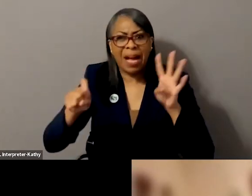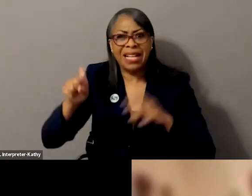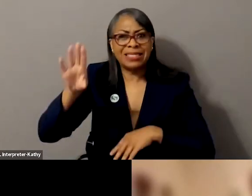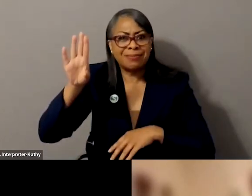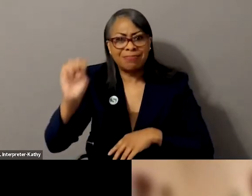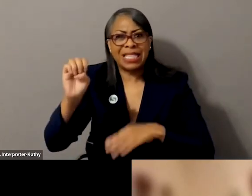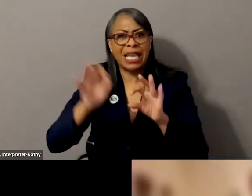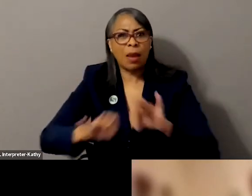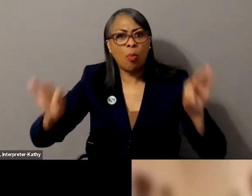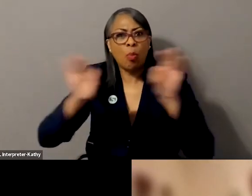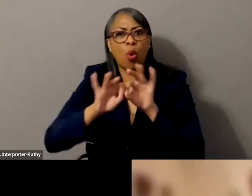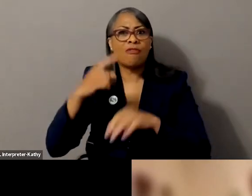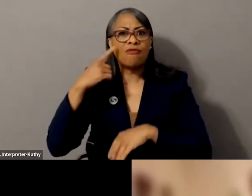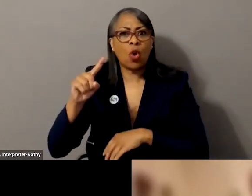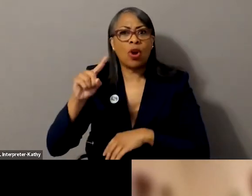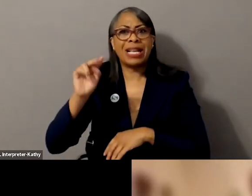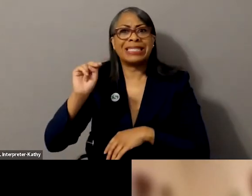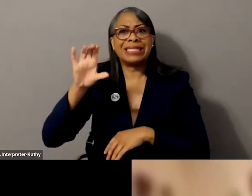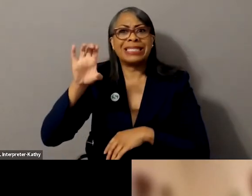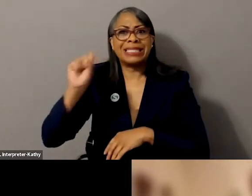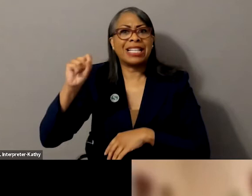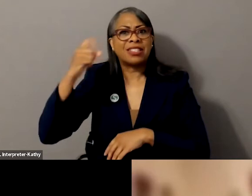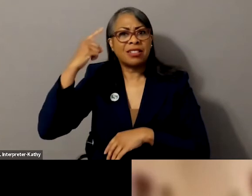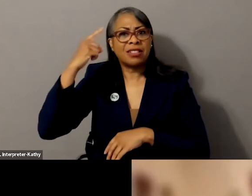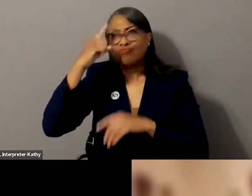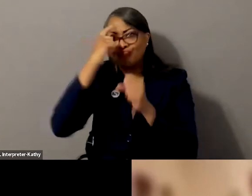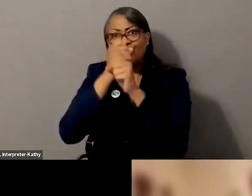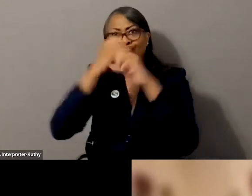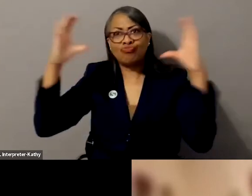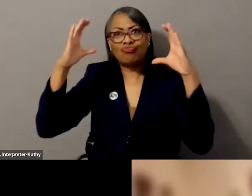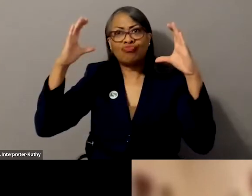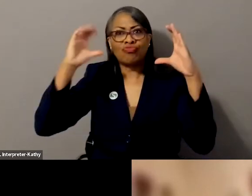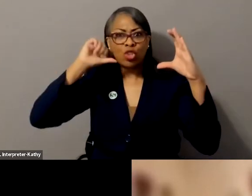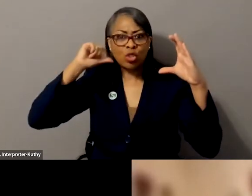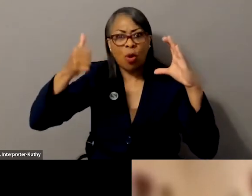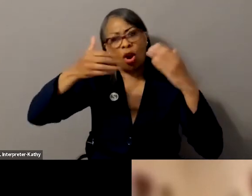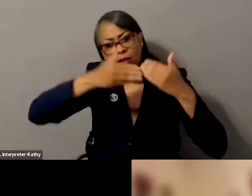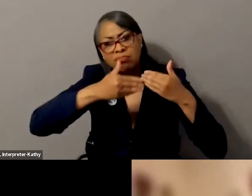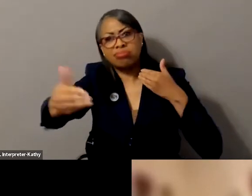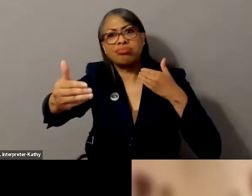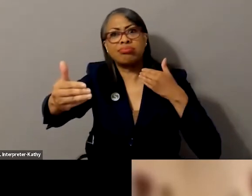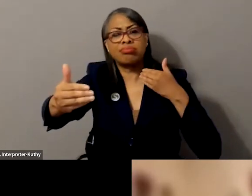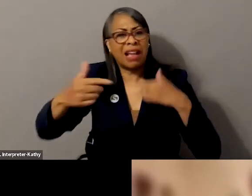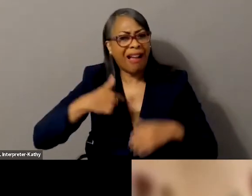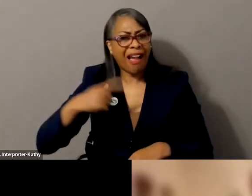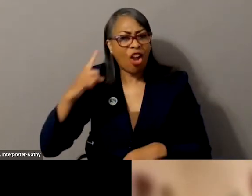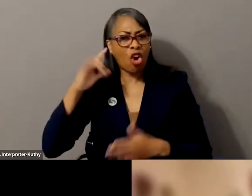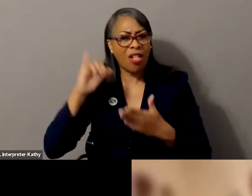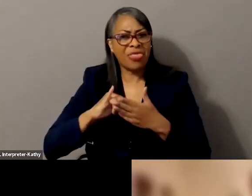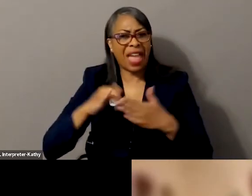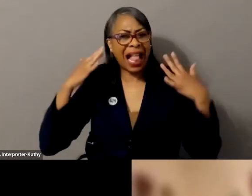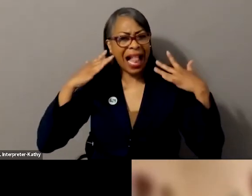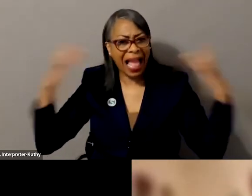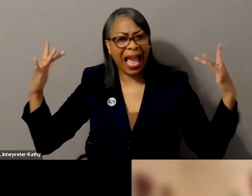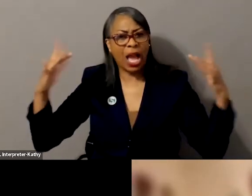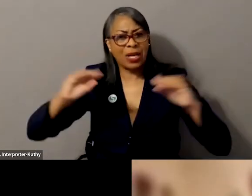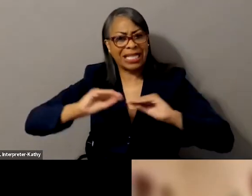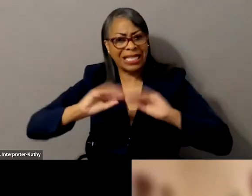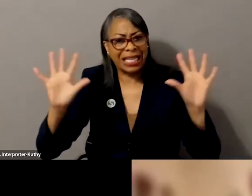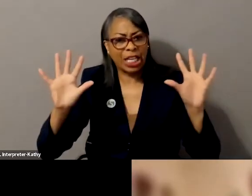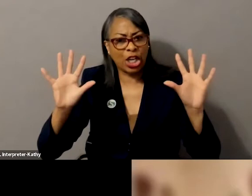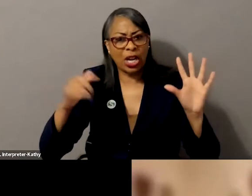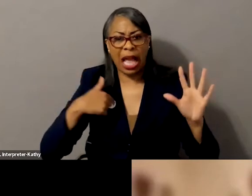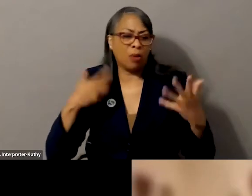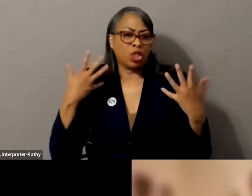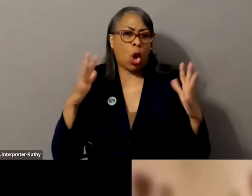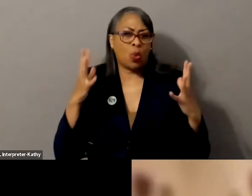the NCS of tomorrow. I heard that loud and clear, and I was already thinking